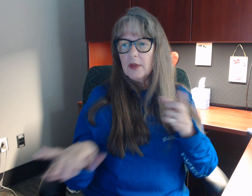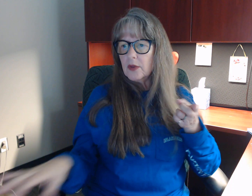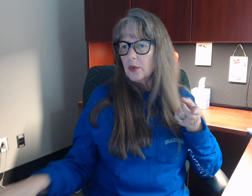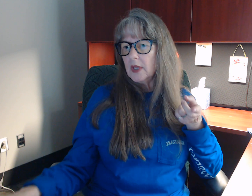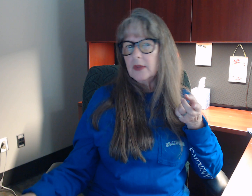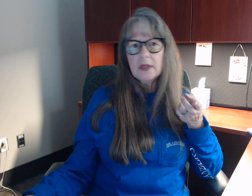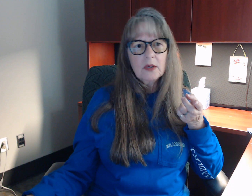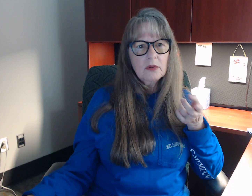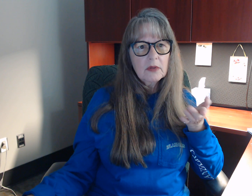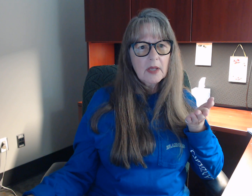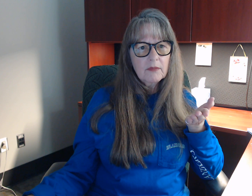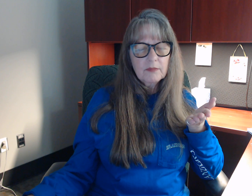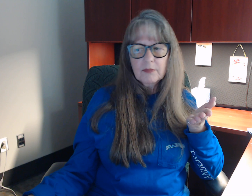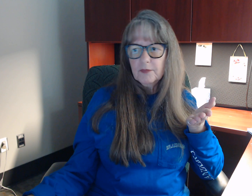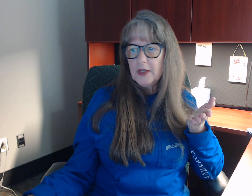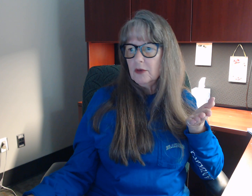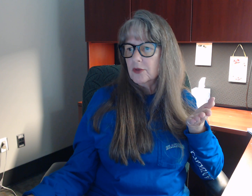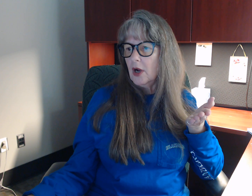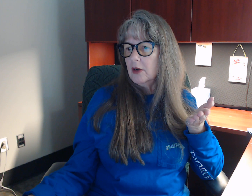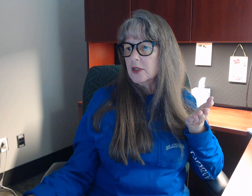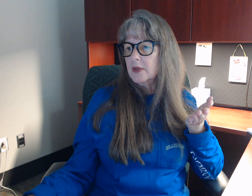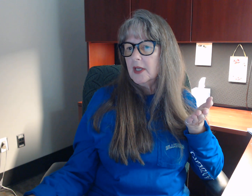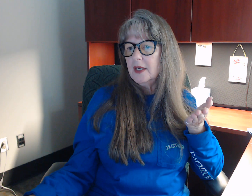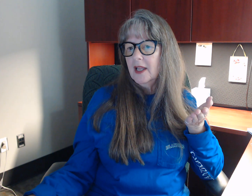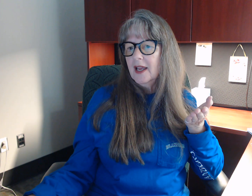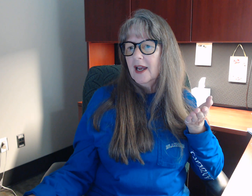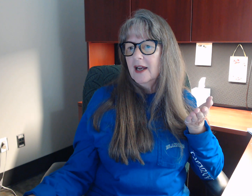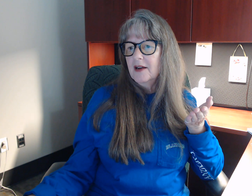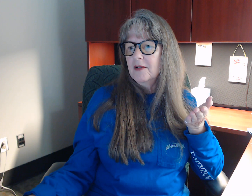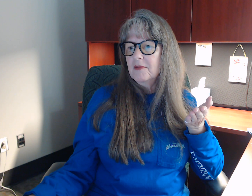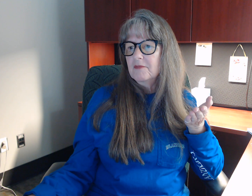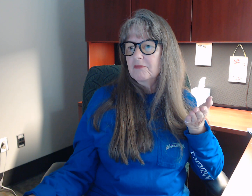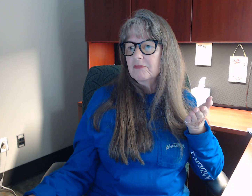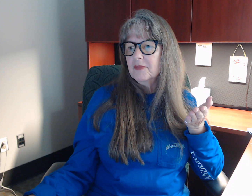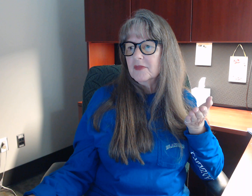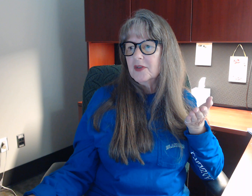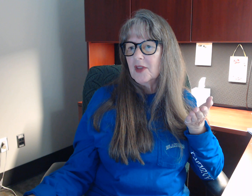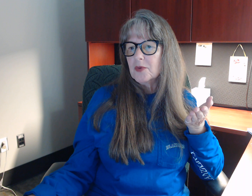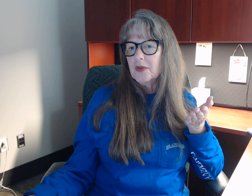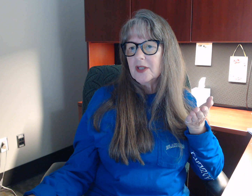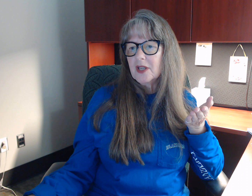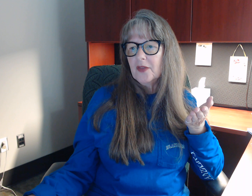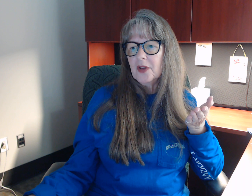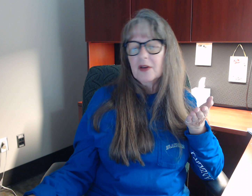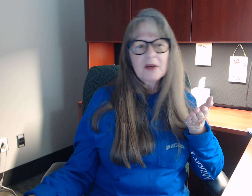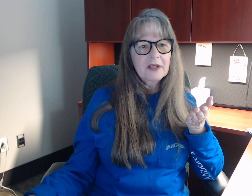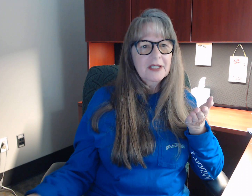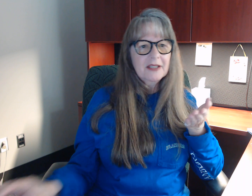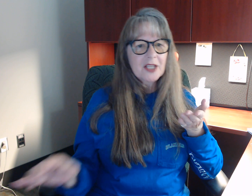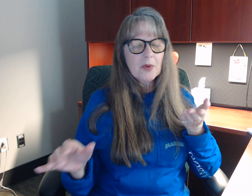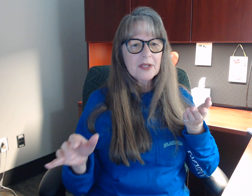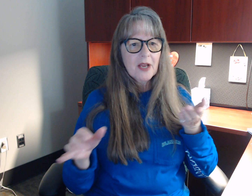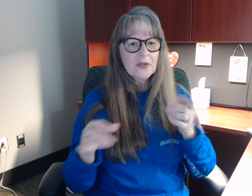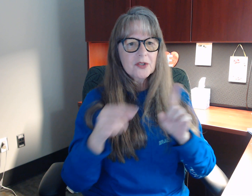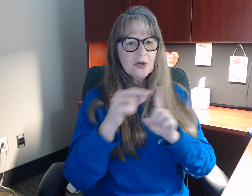I think they feed their dogs with it. So that's why it got this term